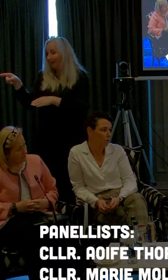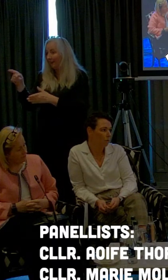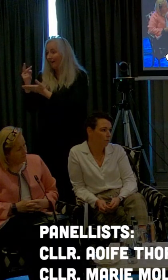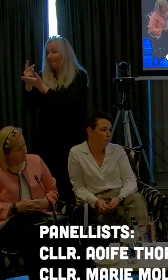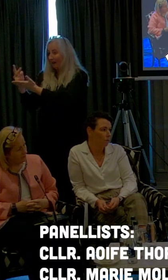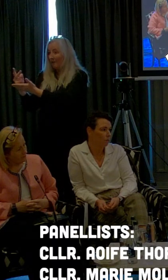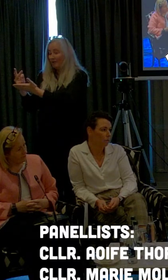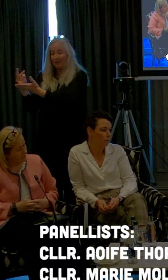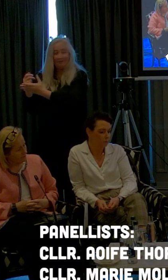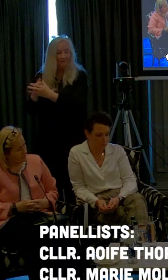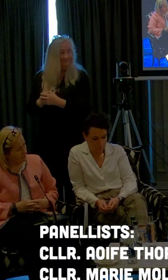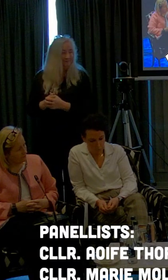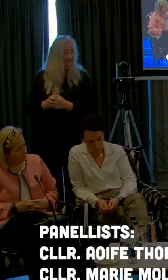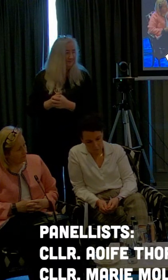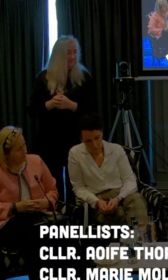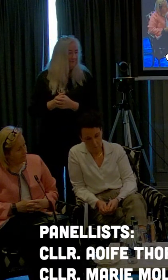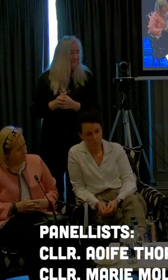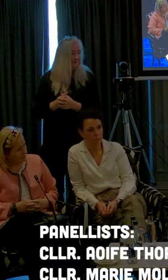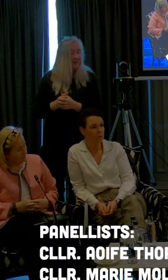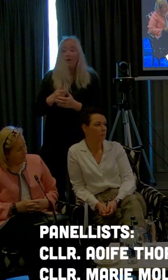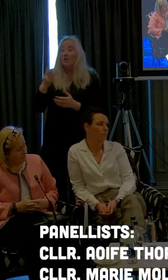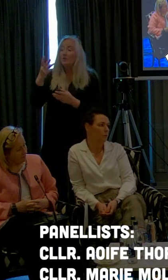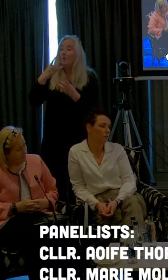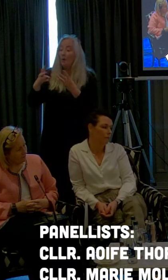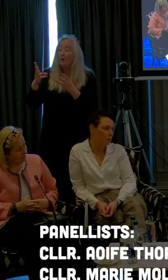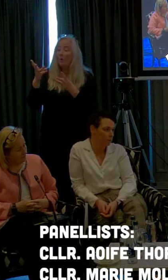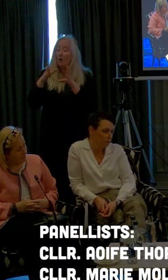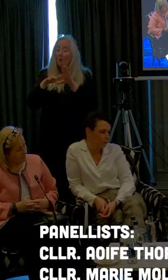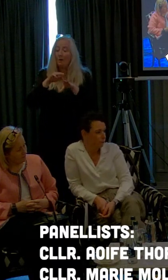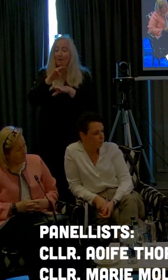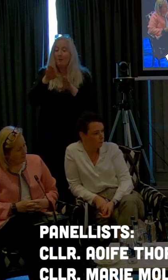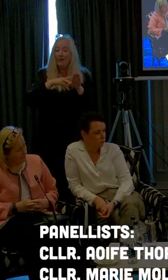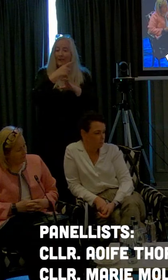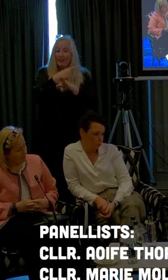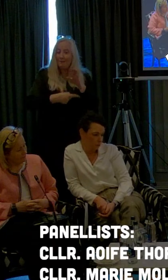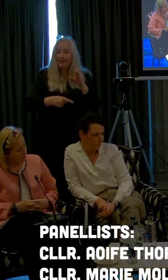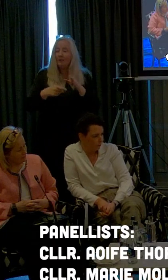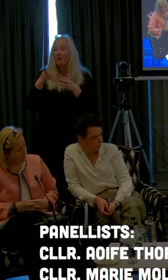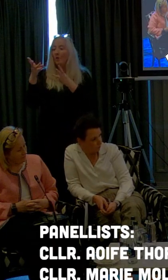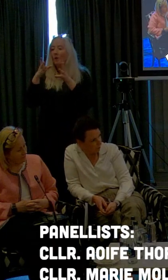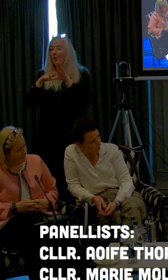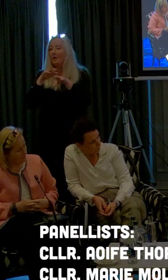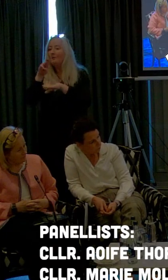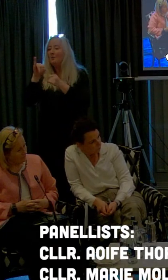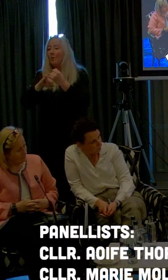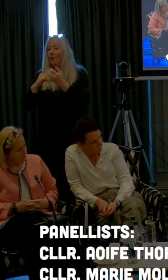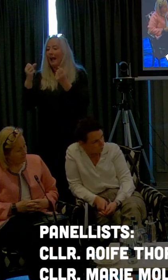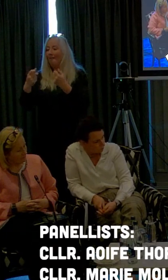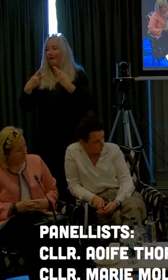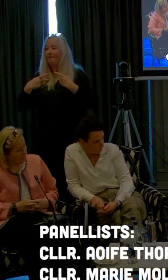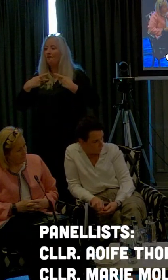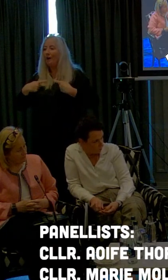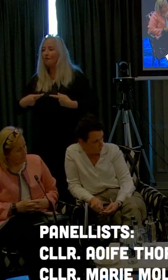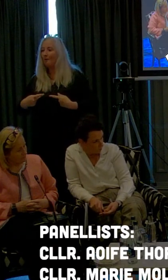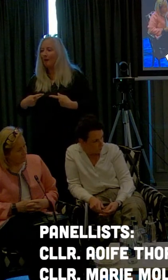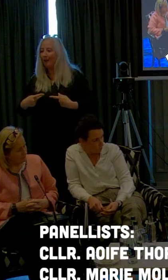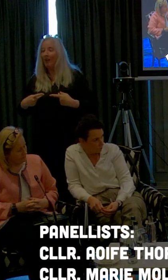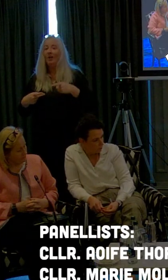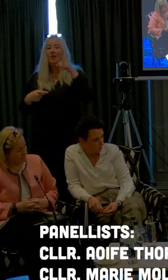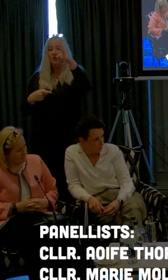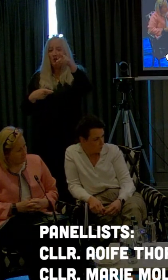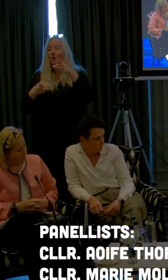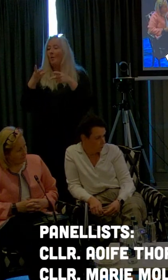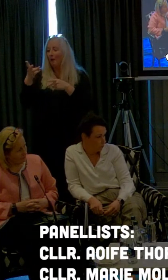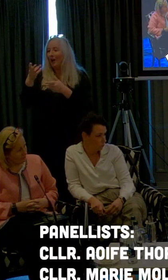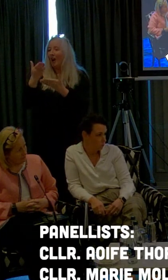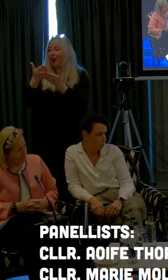when you are working with disabilities and people who are vulnerable, your soft side, as you call it, does come